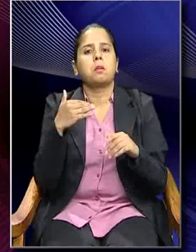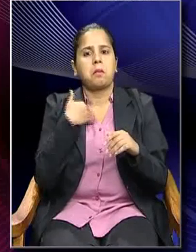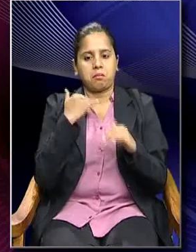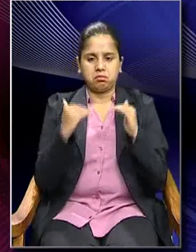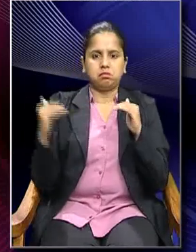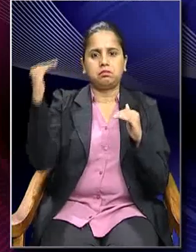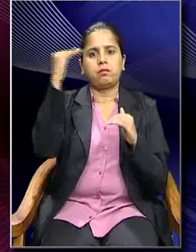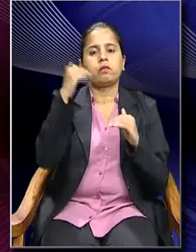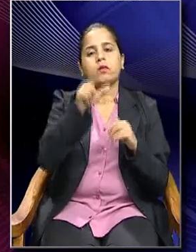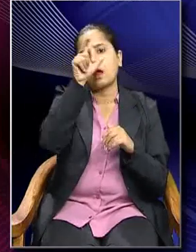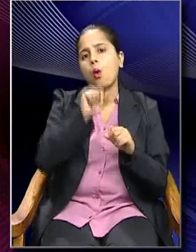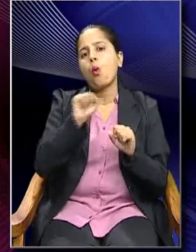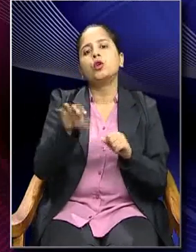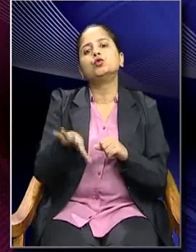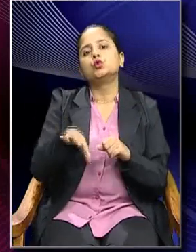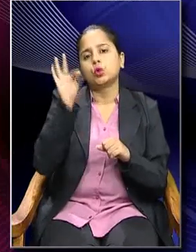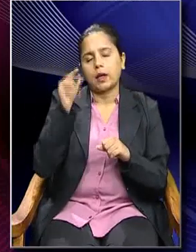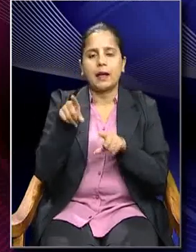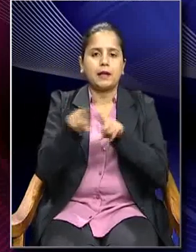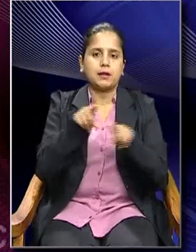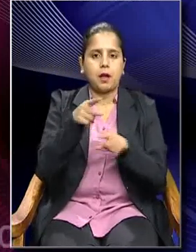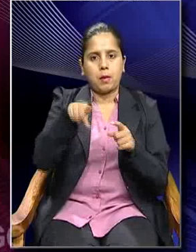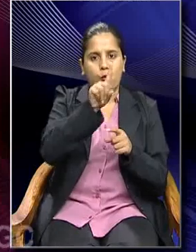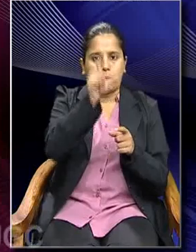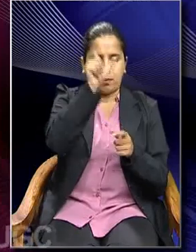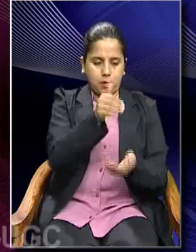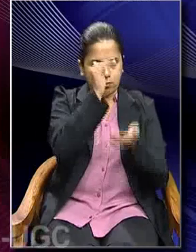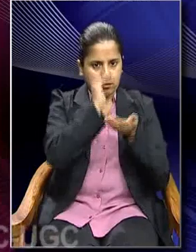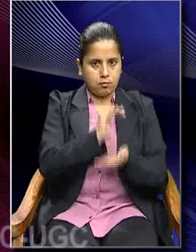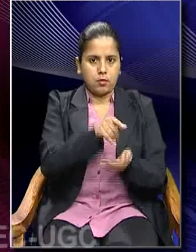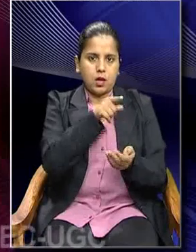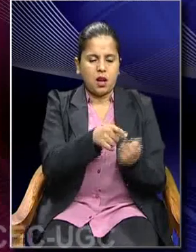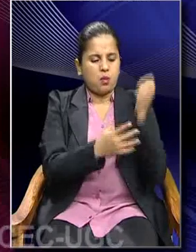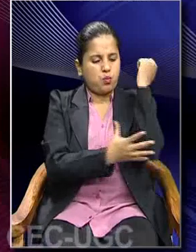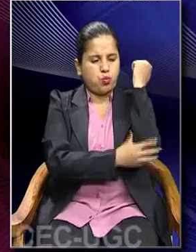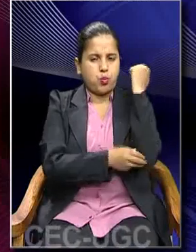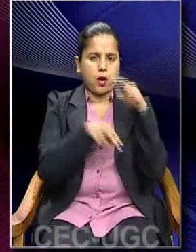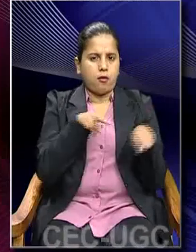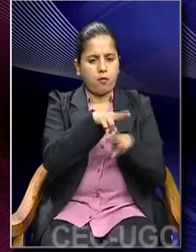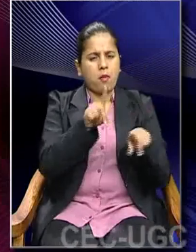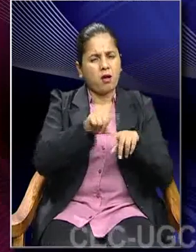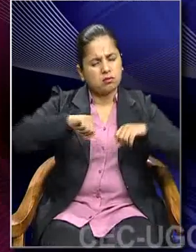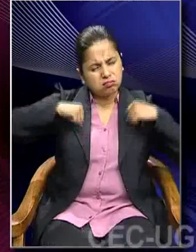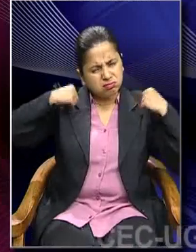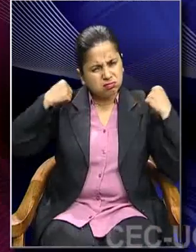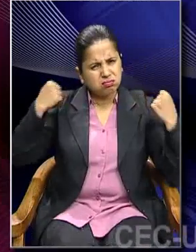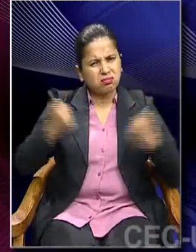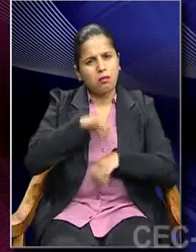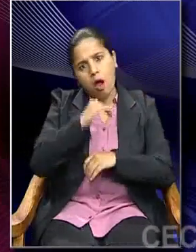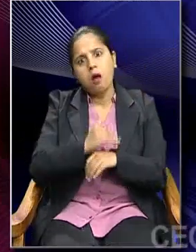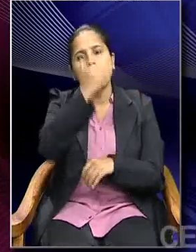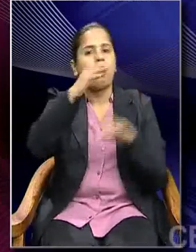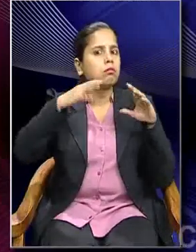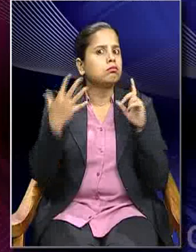individual choice. Say for instance, one was born into a lower class, has worked hard and able